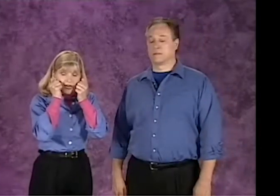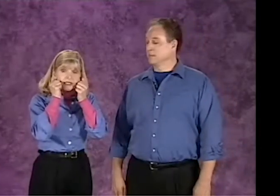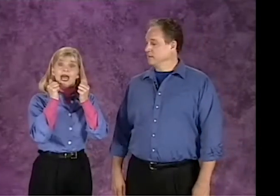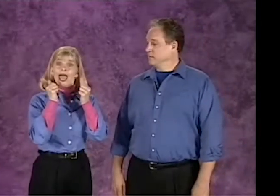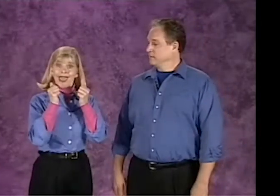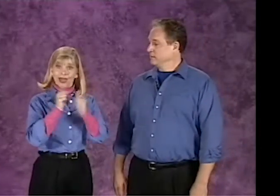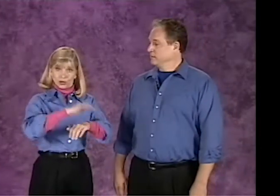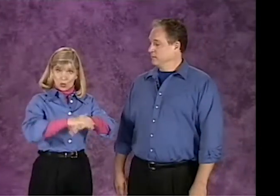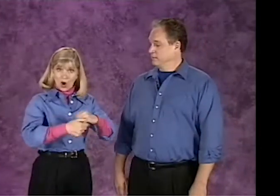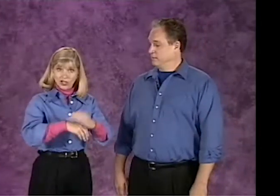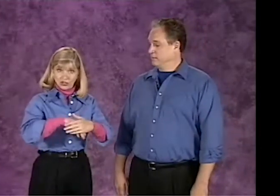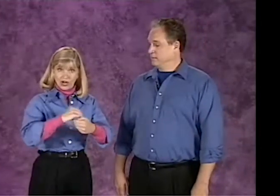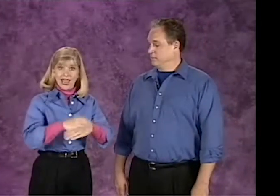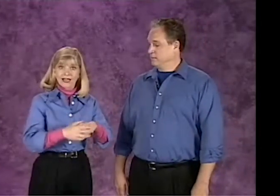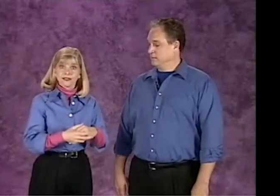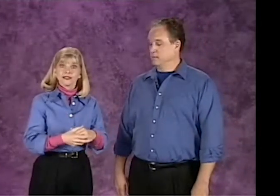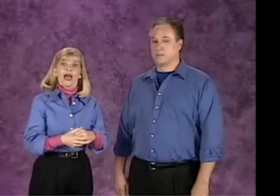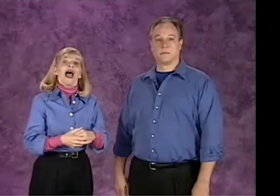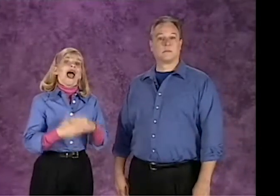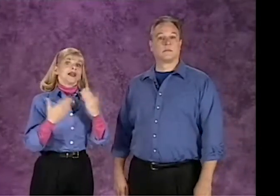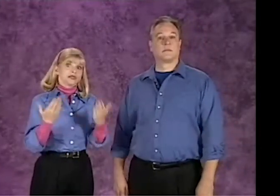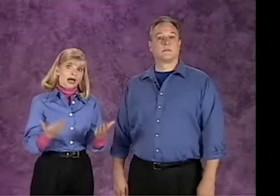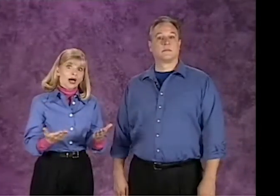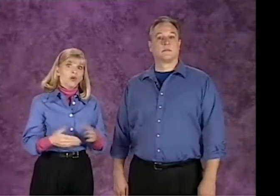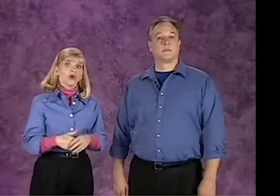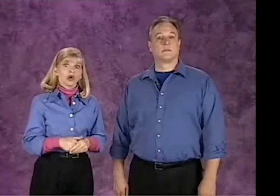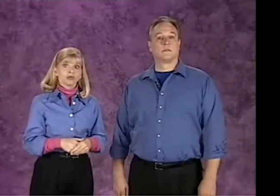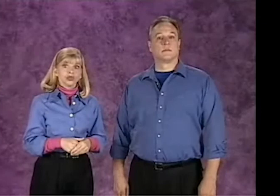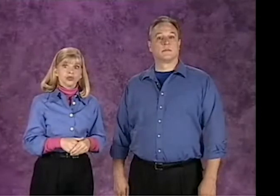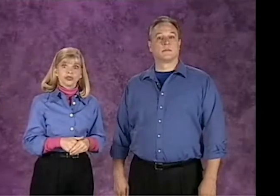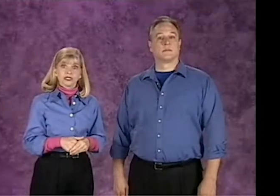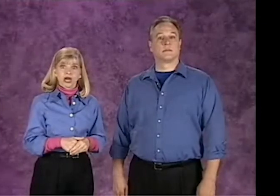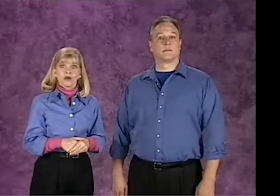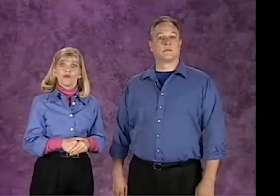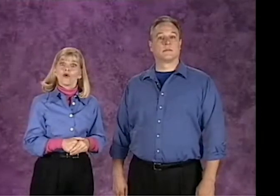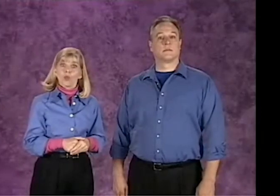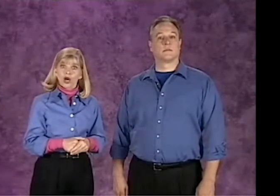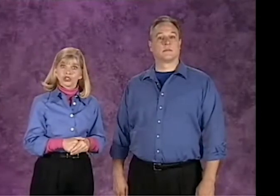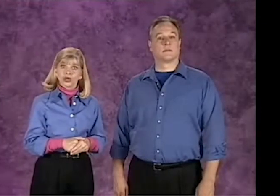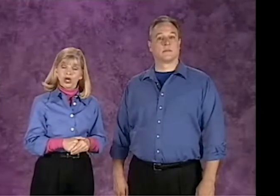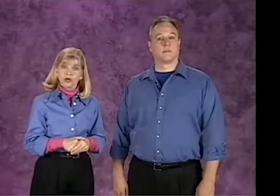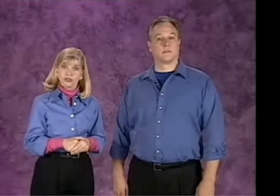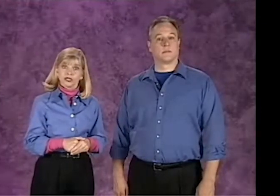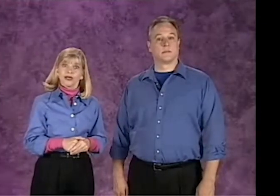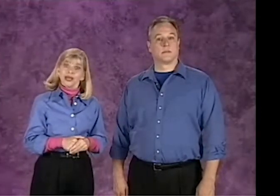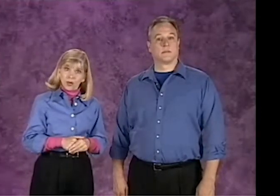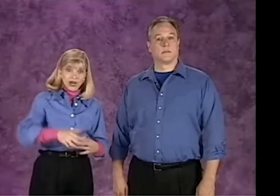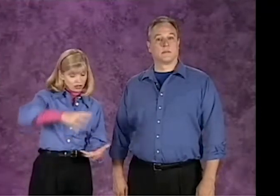face and wash your hands, and now we're going to use the sign for washing clothes in a washing